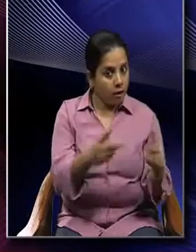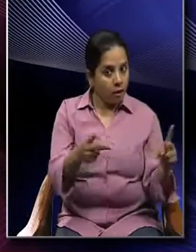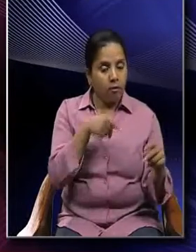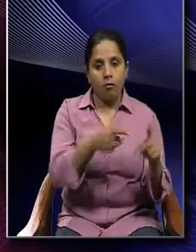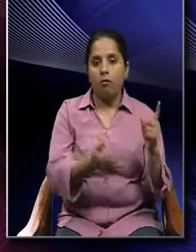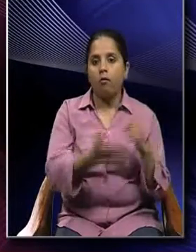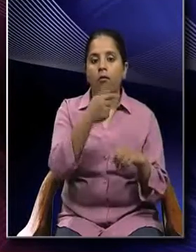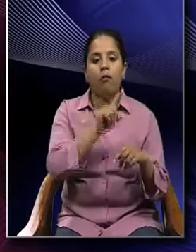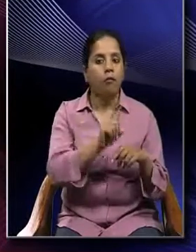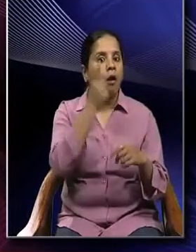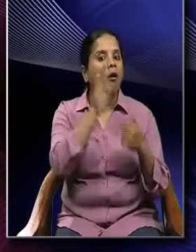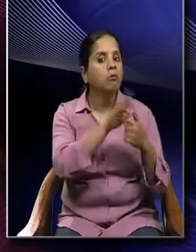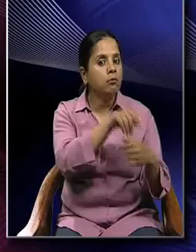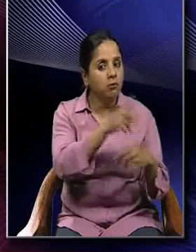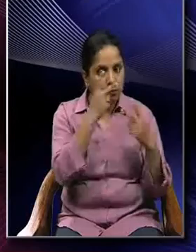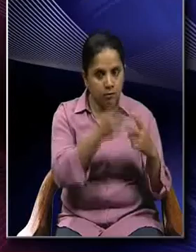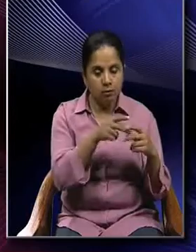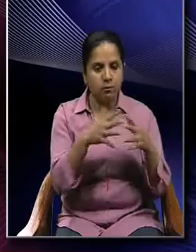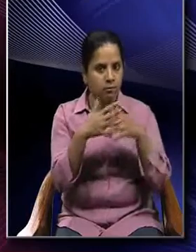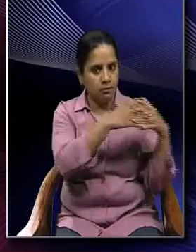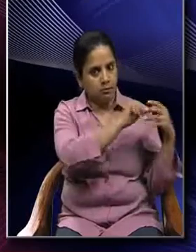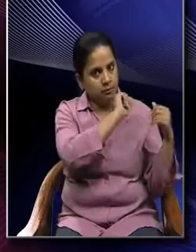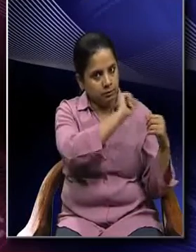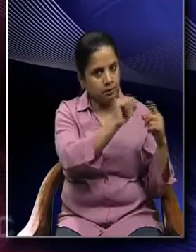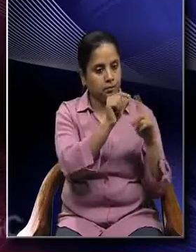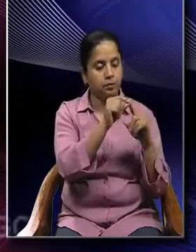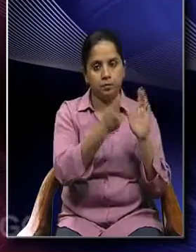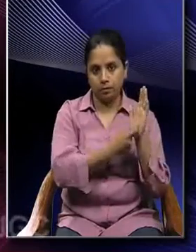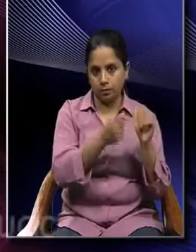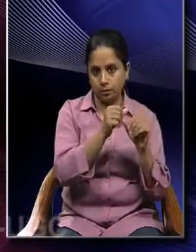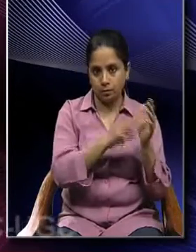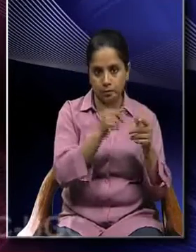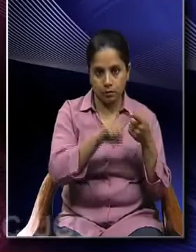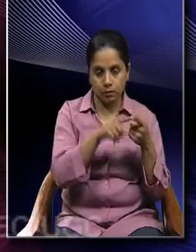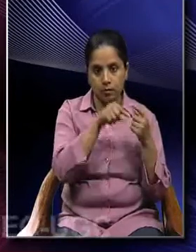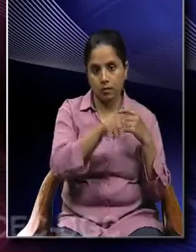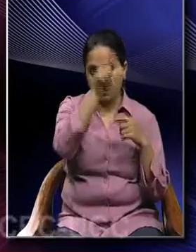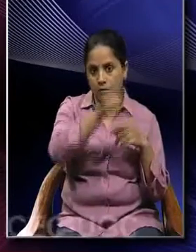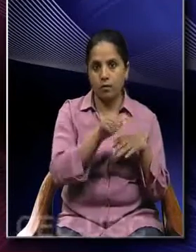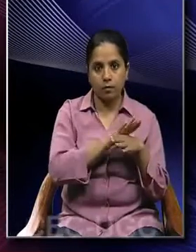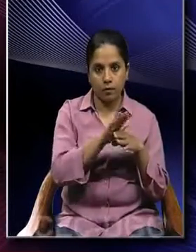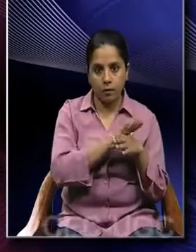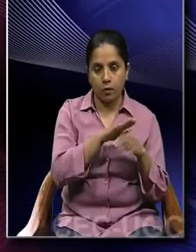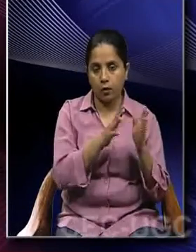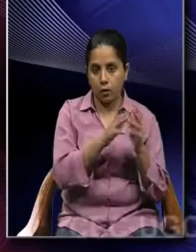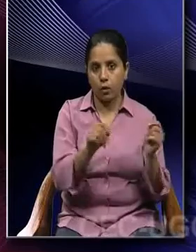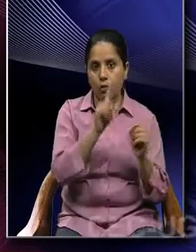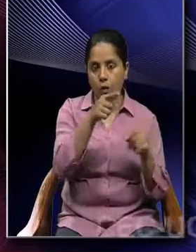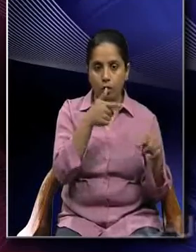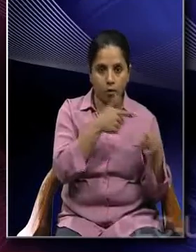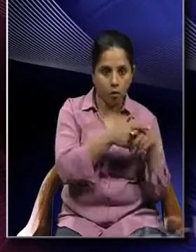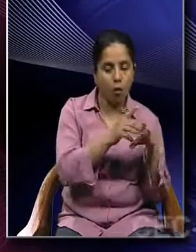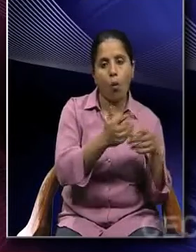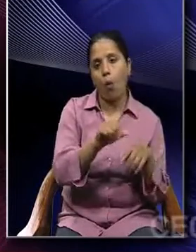gains primacy in Western concept. So in such a model, man is busy resolving one conflict or the